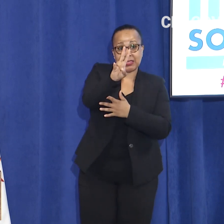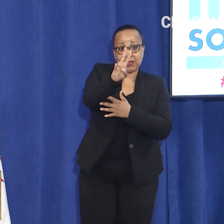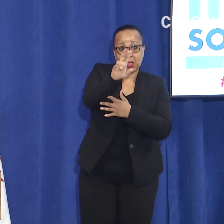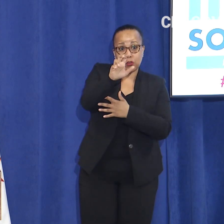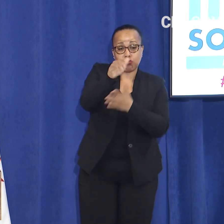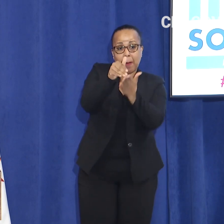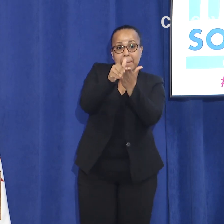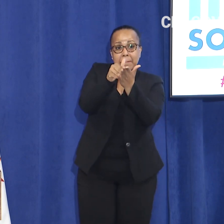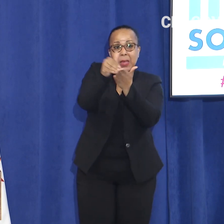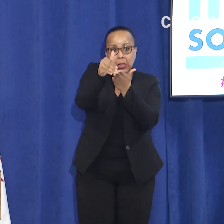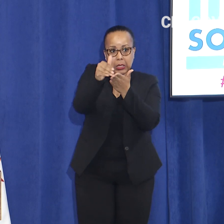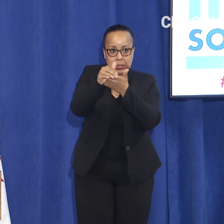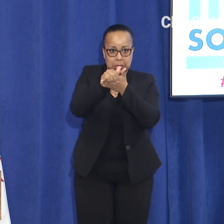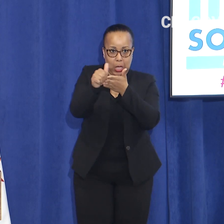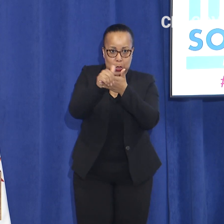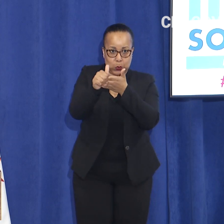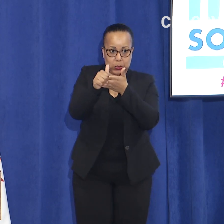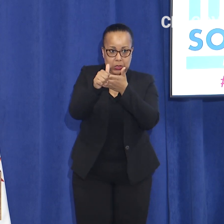$700 million.